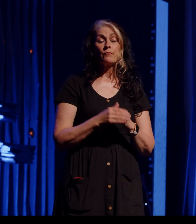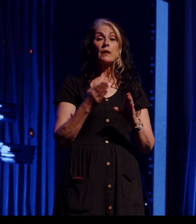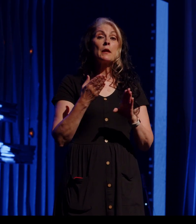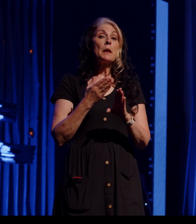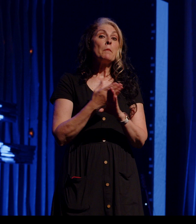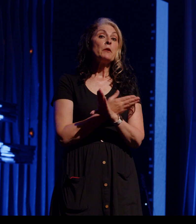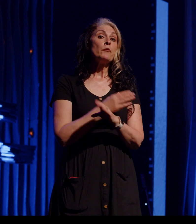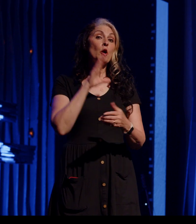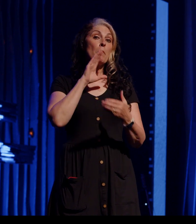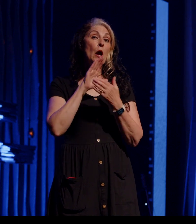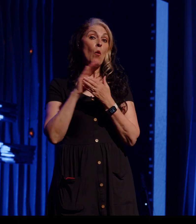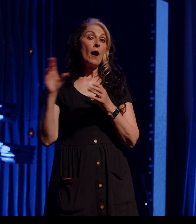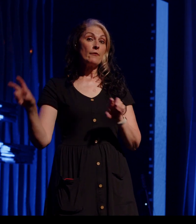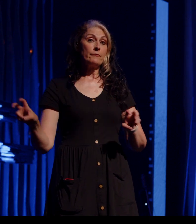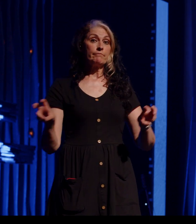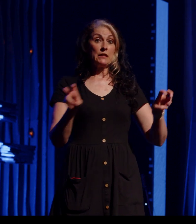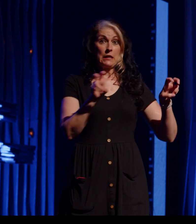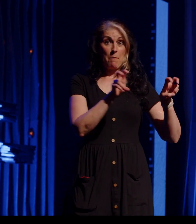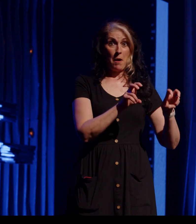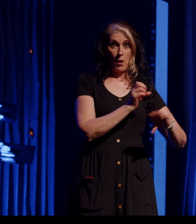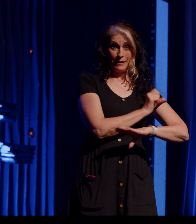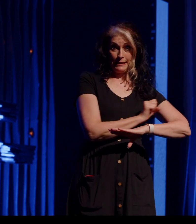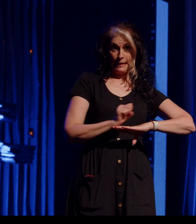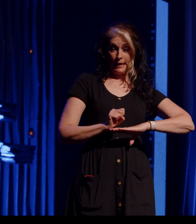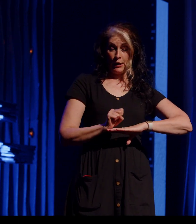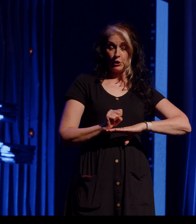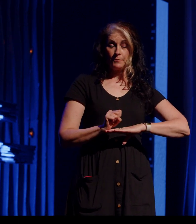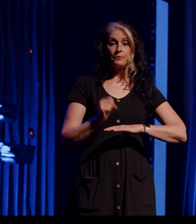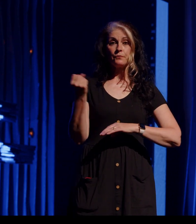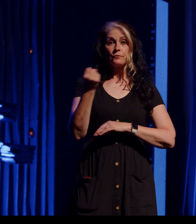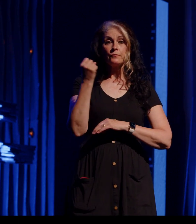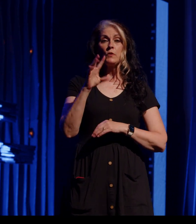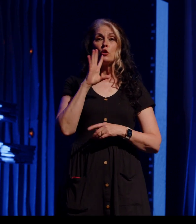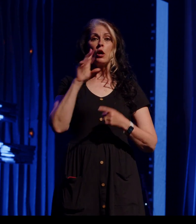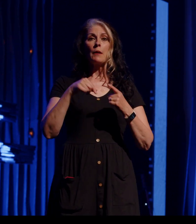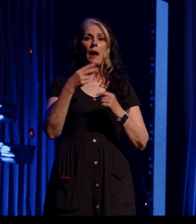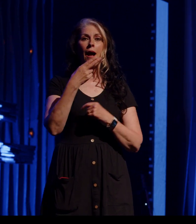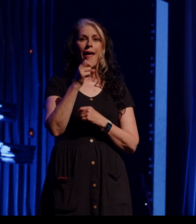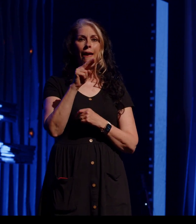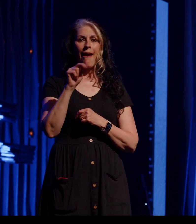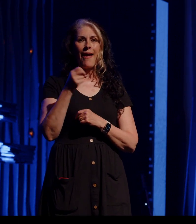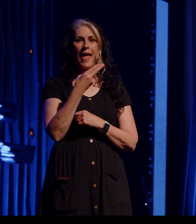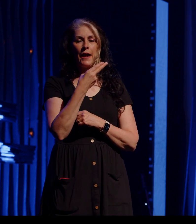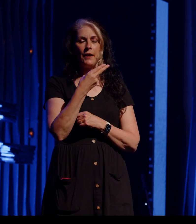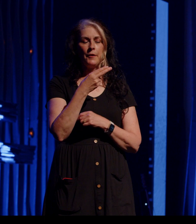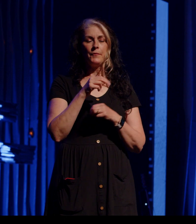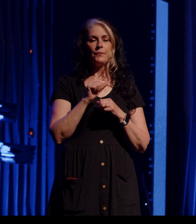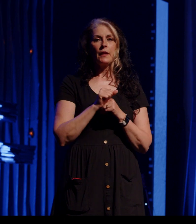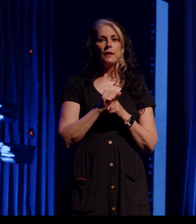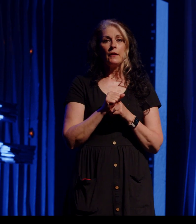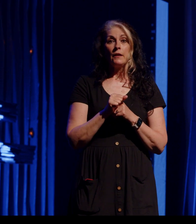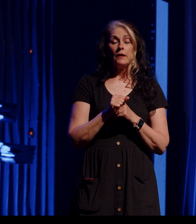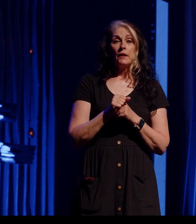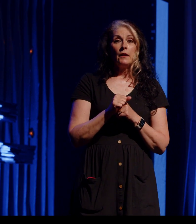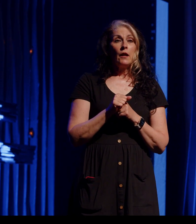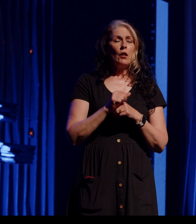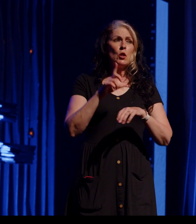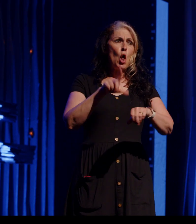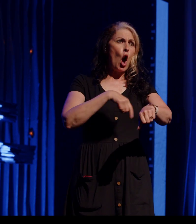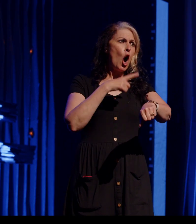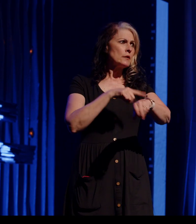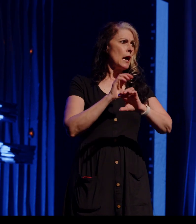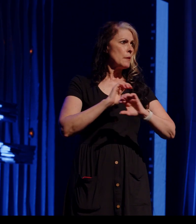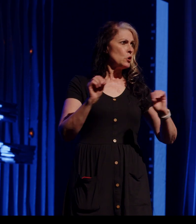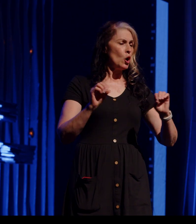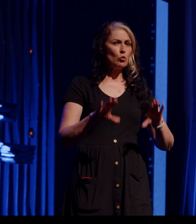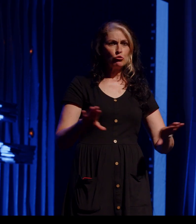Before I bring Carol on stage, I want to talk about Hannah, who went a large part of her life without having a child. And